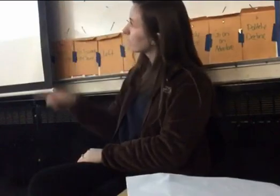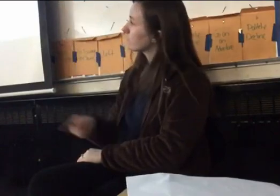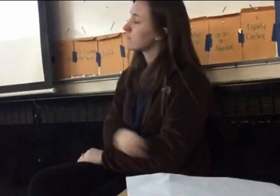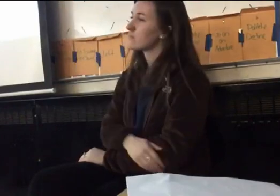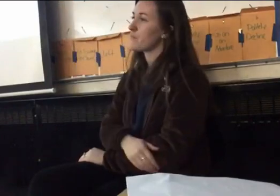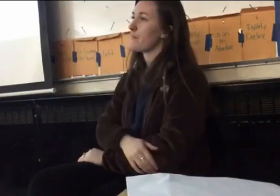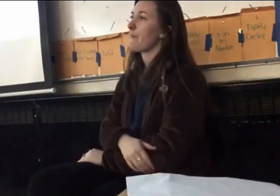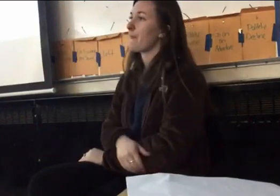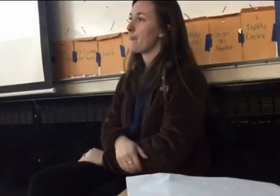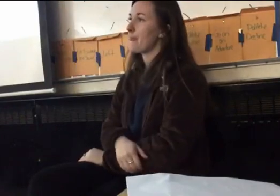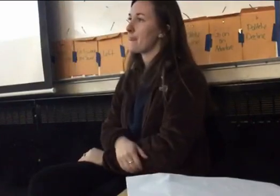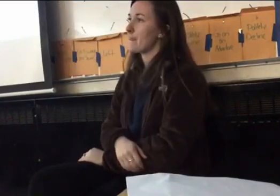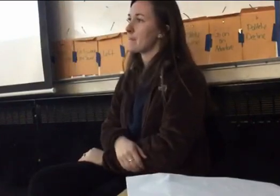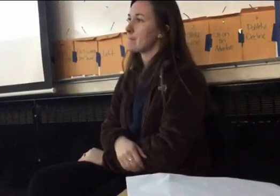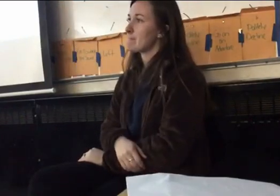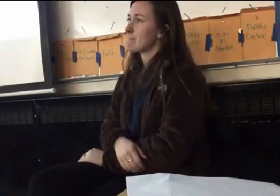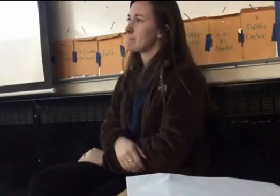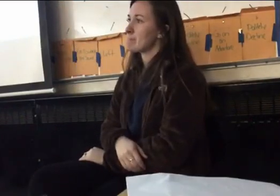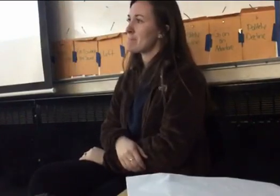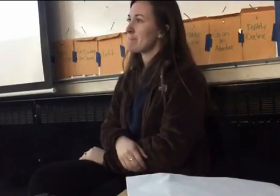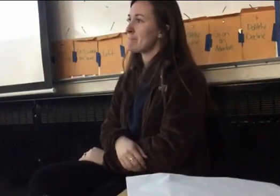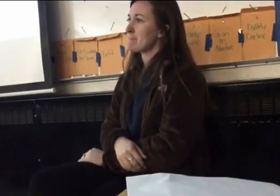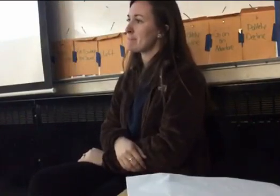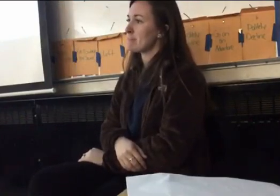then how is this different?